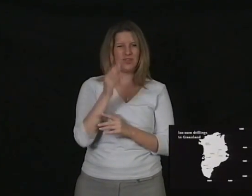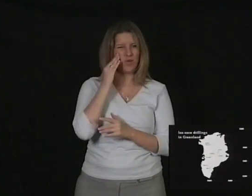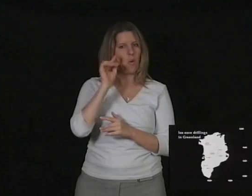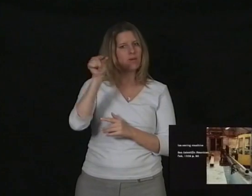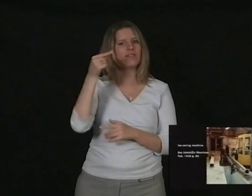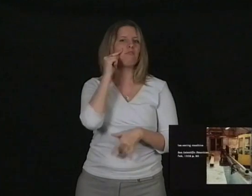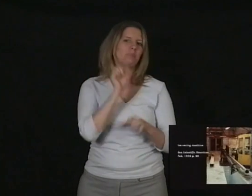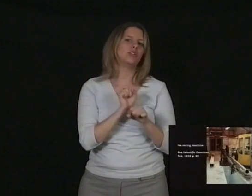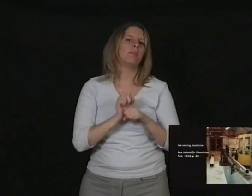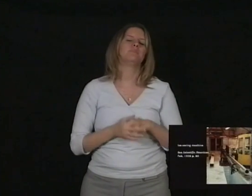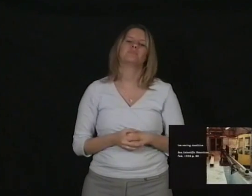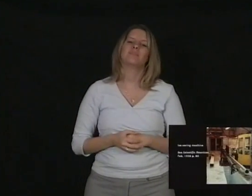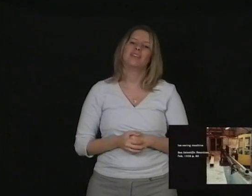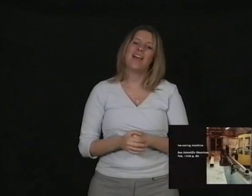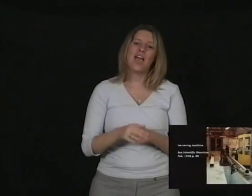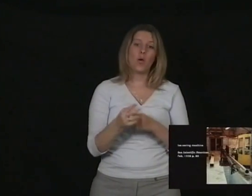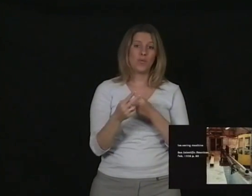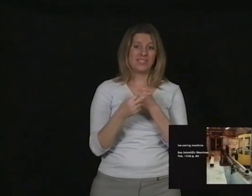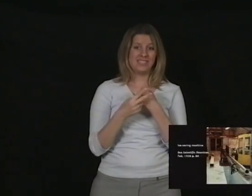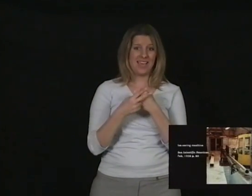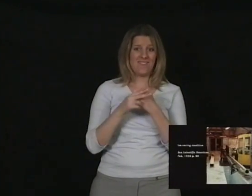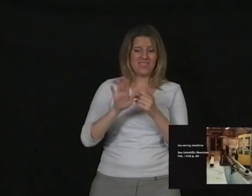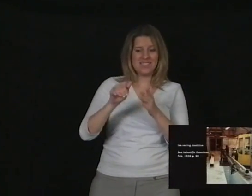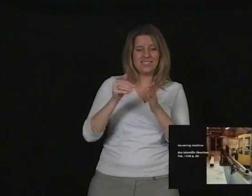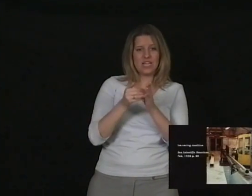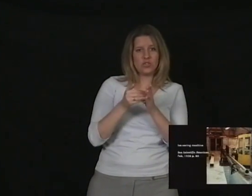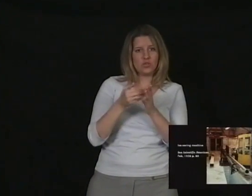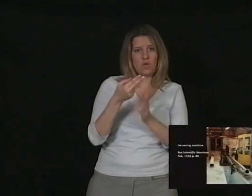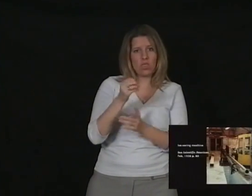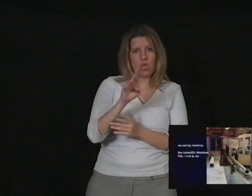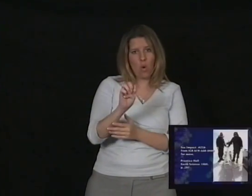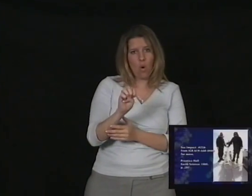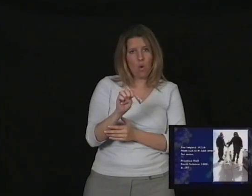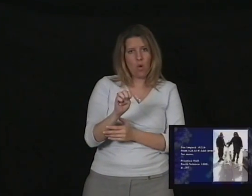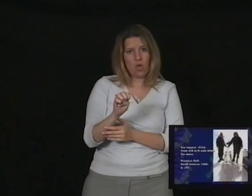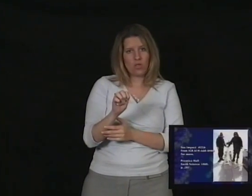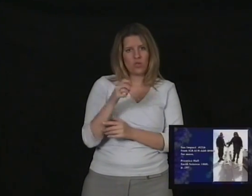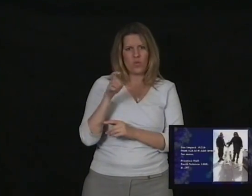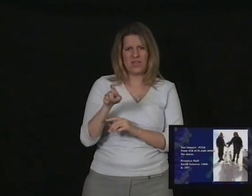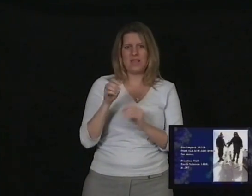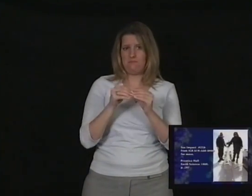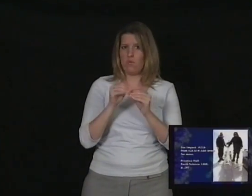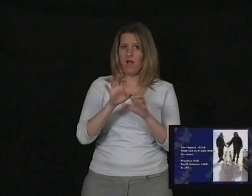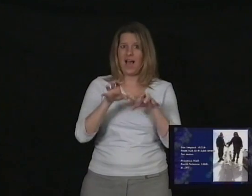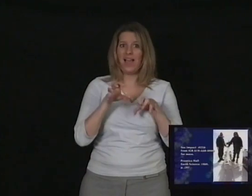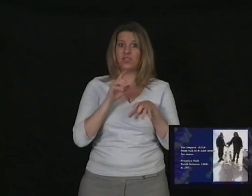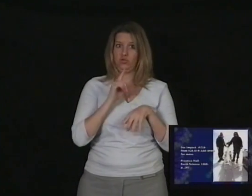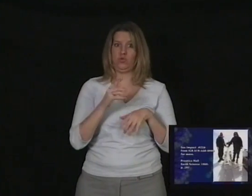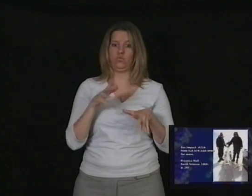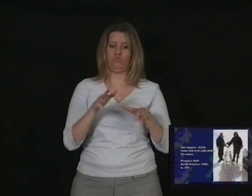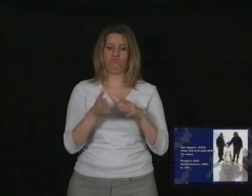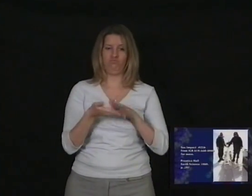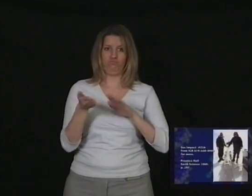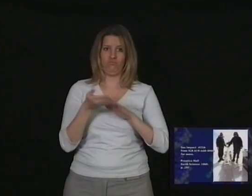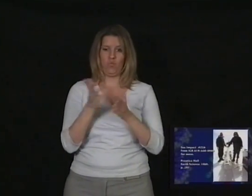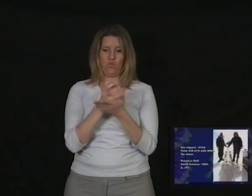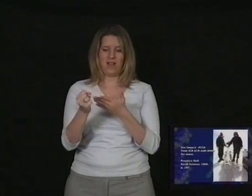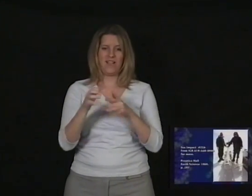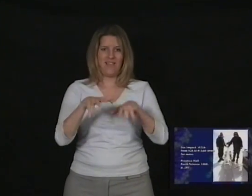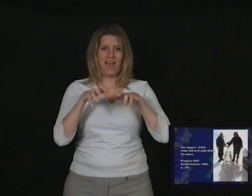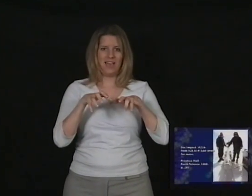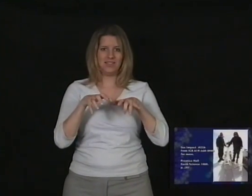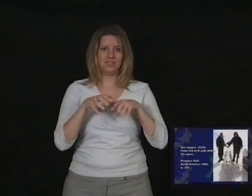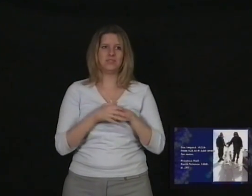you know. And we save the center part of the hole. Oh, we need more ice, that's for sure. We're running out of ice.